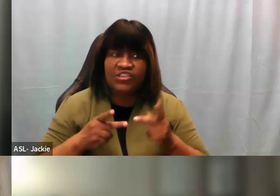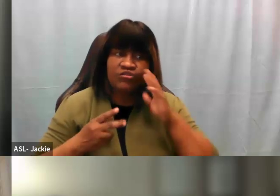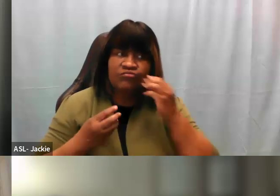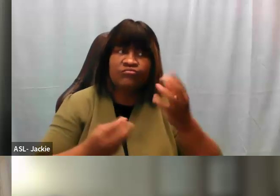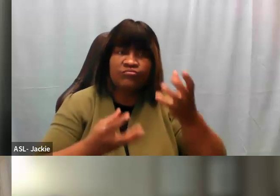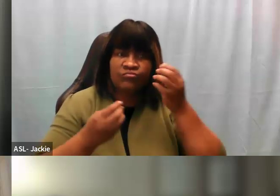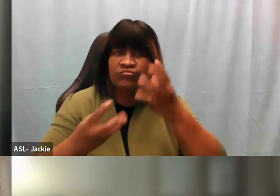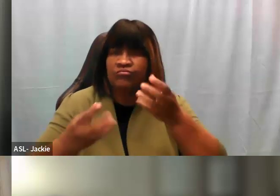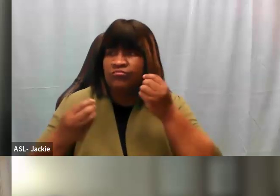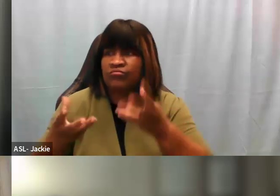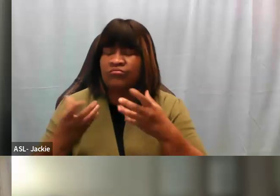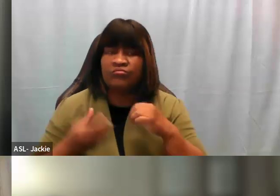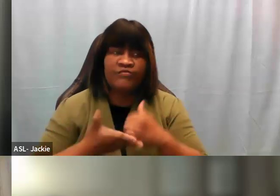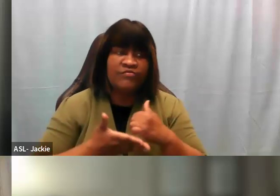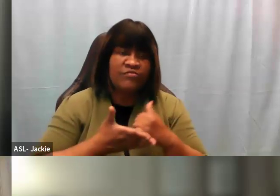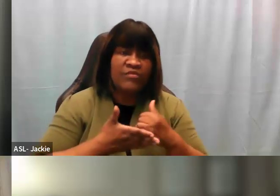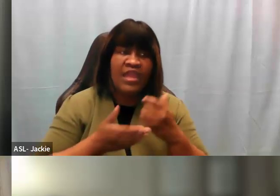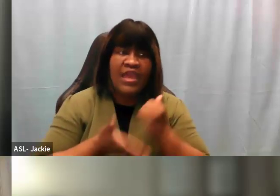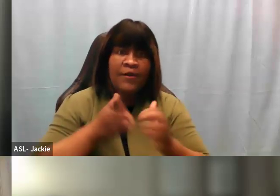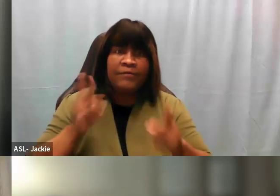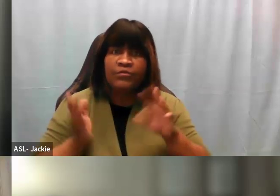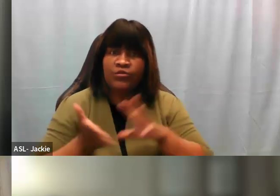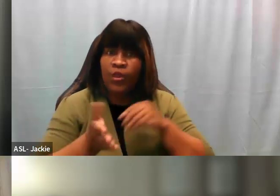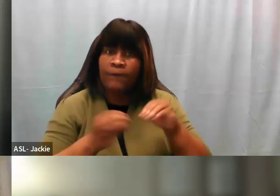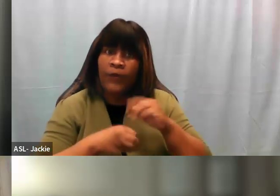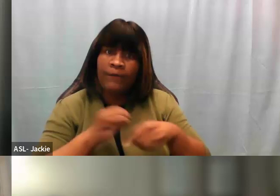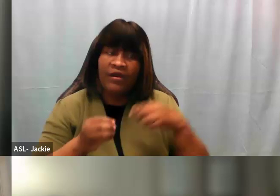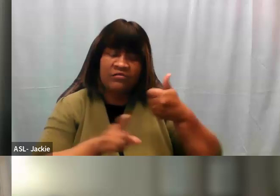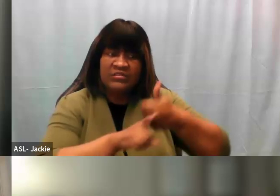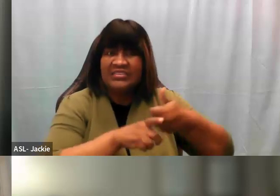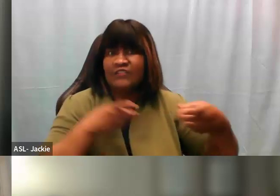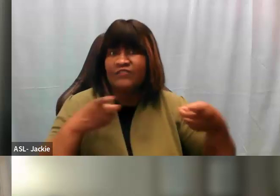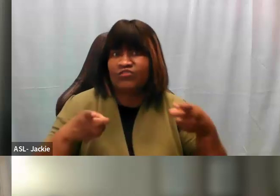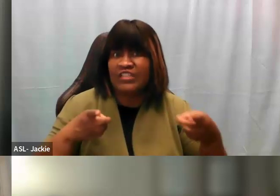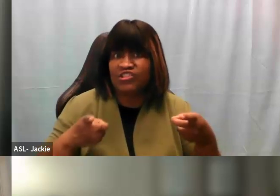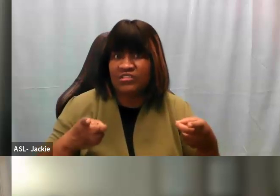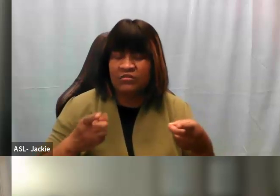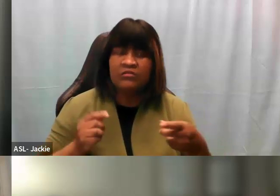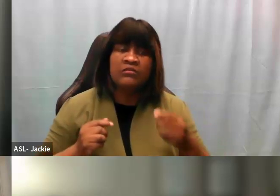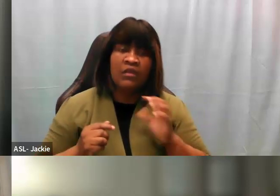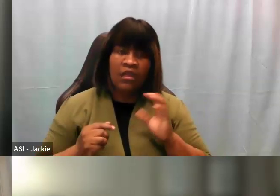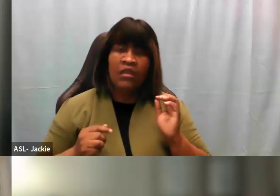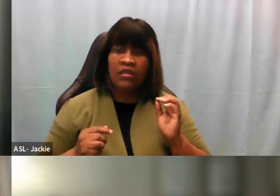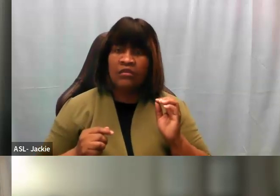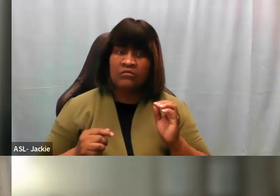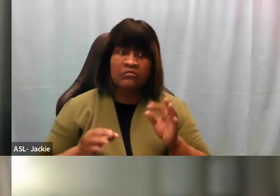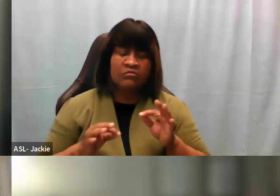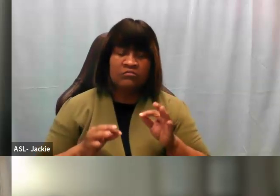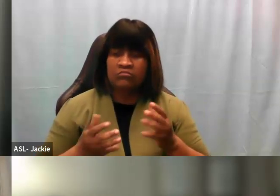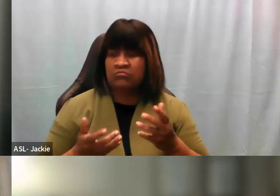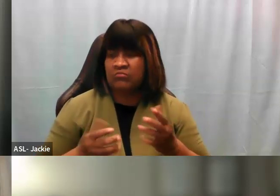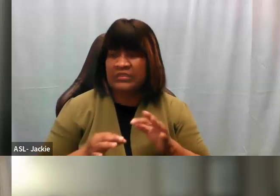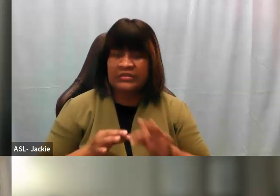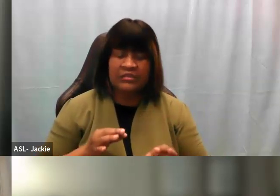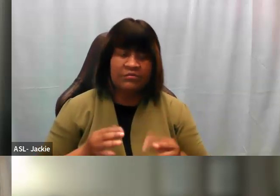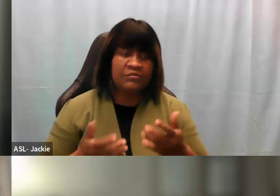and assistance or learn about self-direction. Just even as simple as